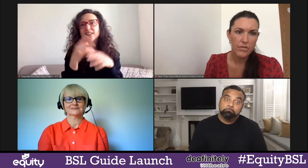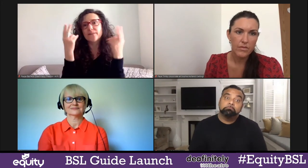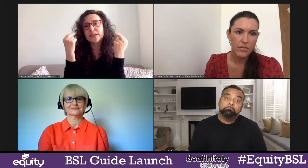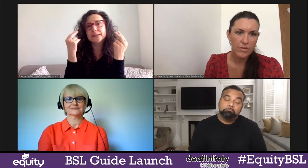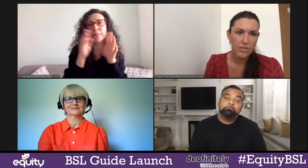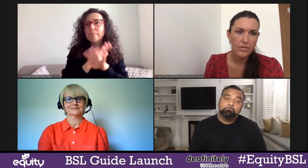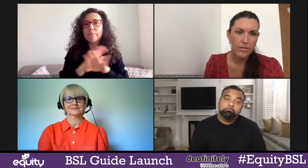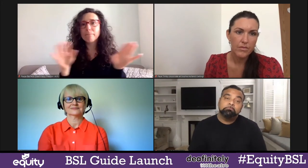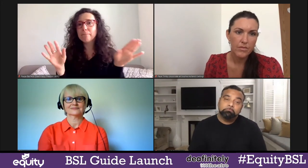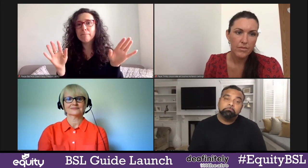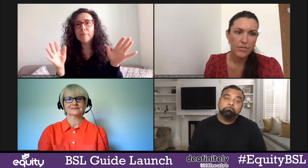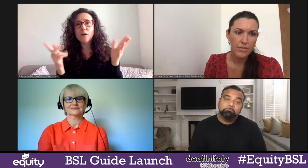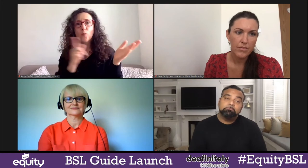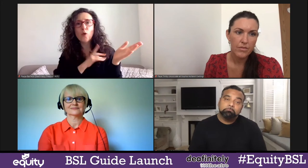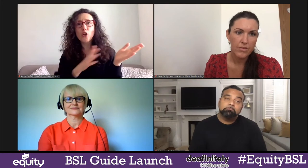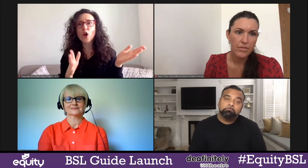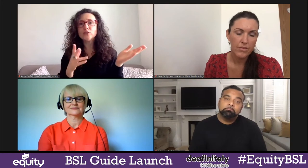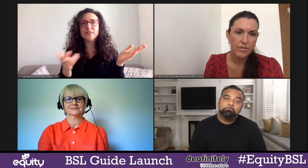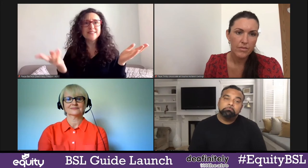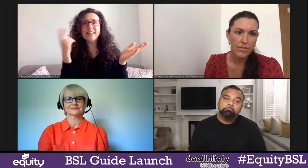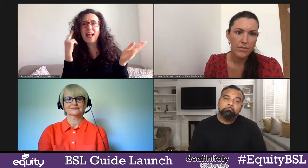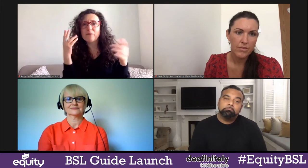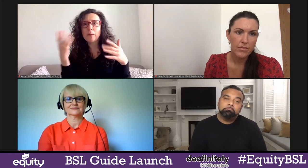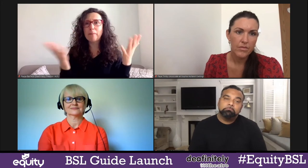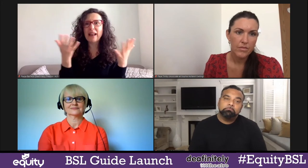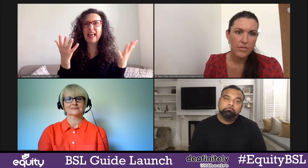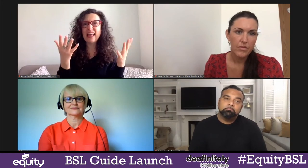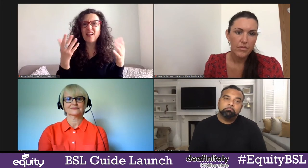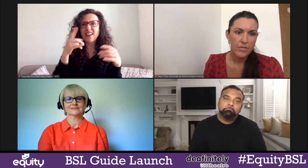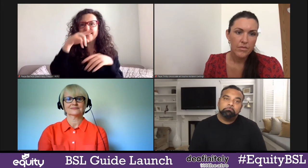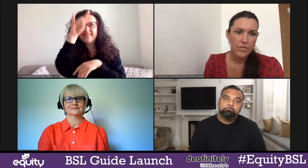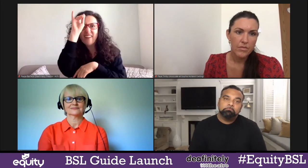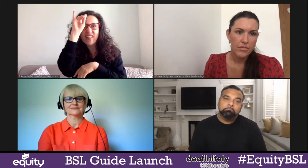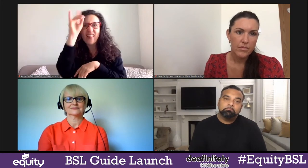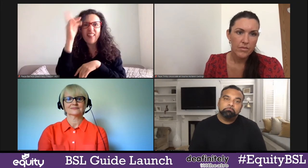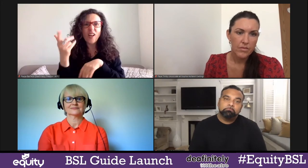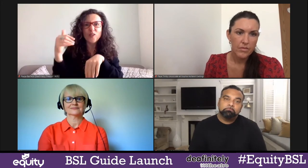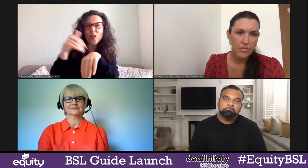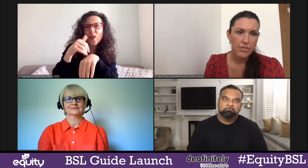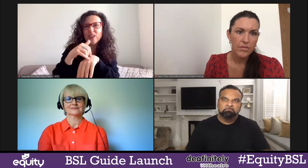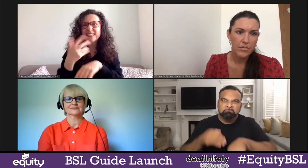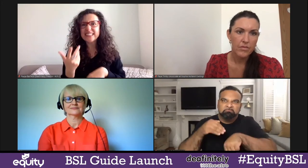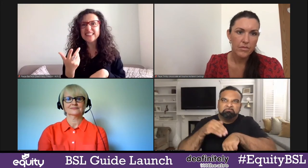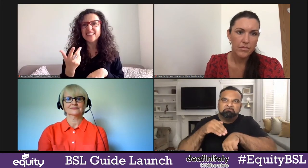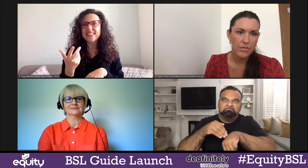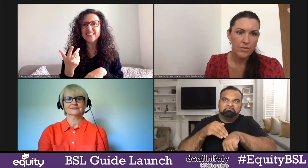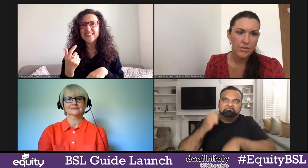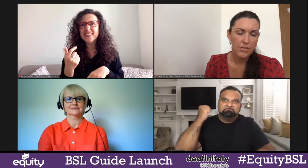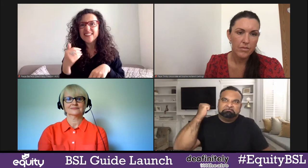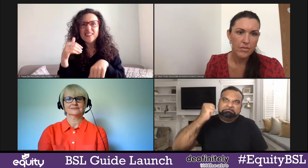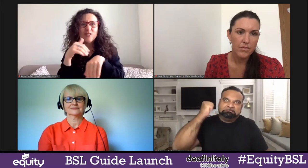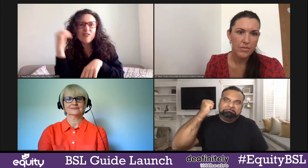on TV, that they're always playing a victim. It's something associated with deafness. You know, why can't the deaf person be the